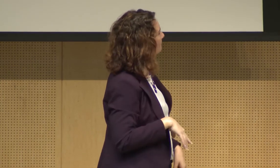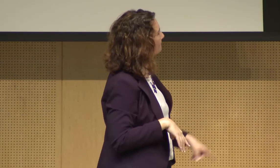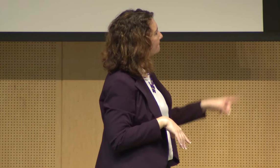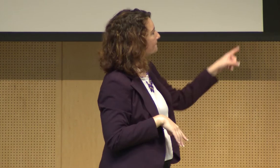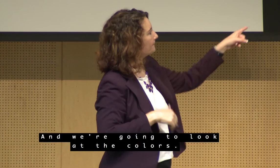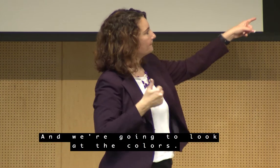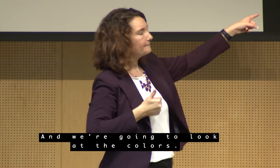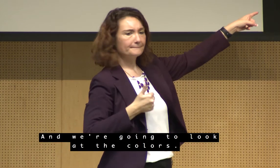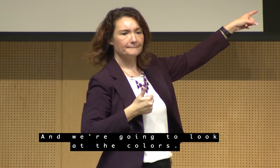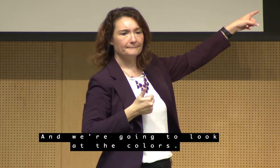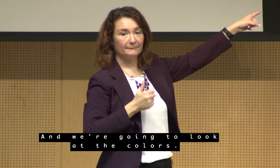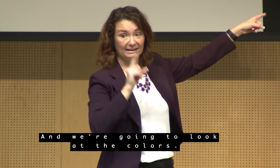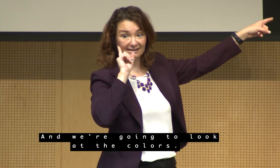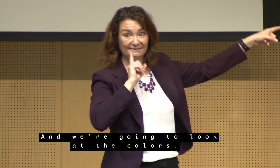And we're going to look at the colors. Deaf.